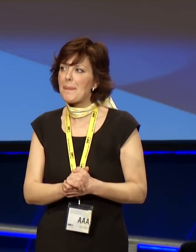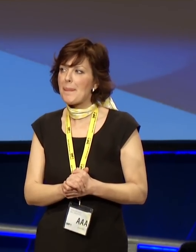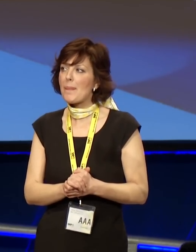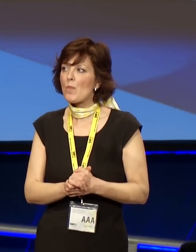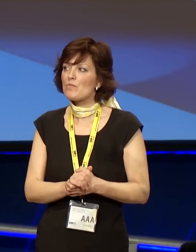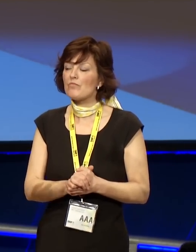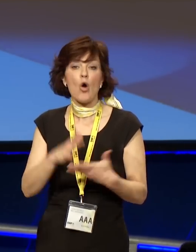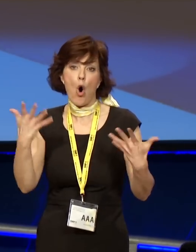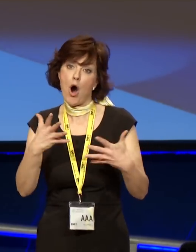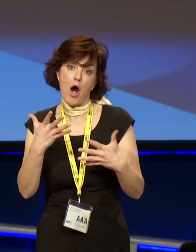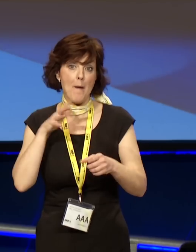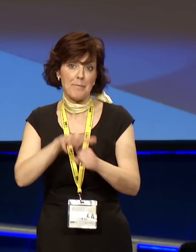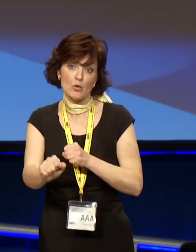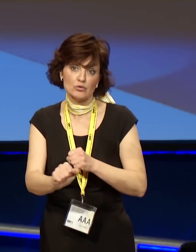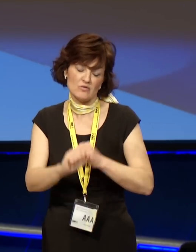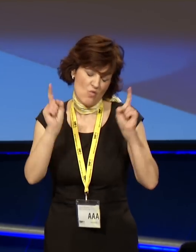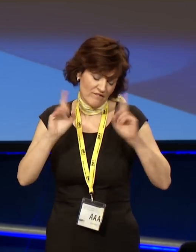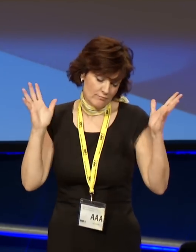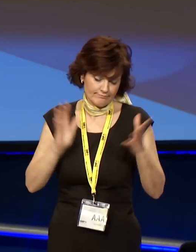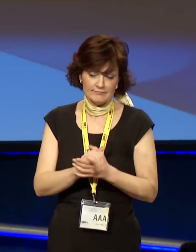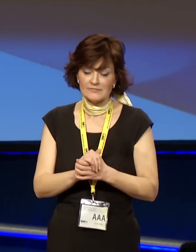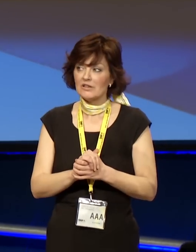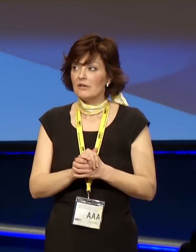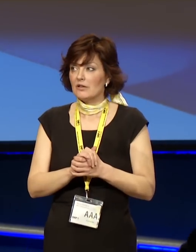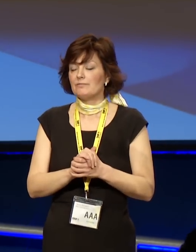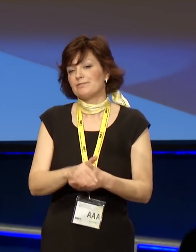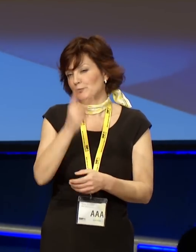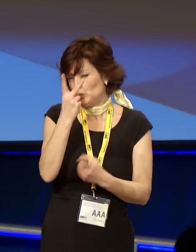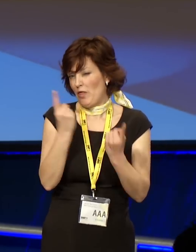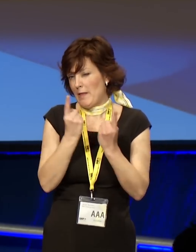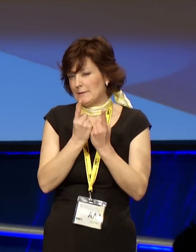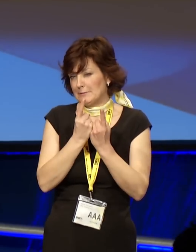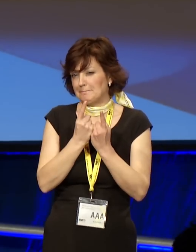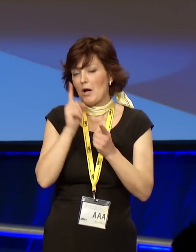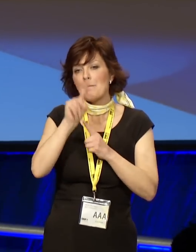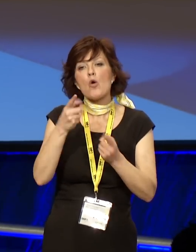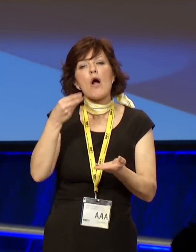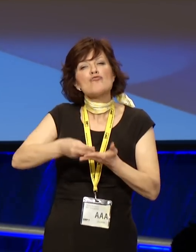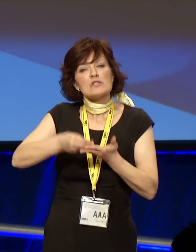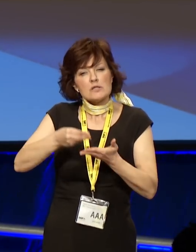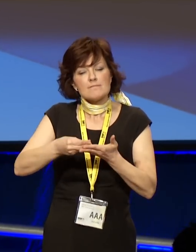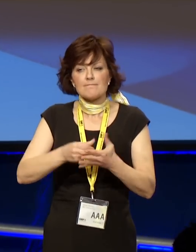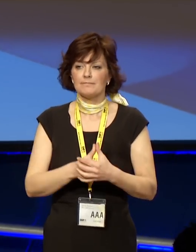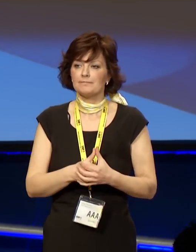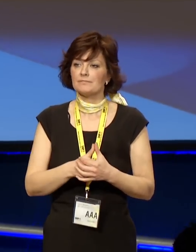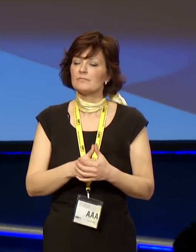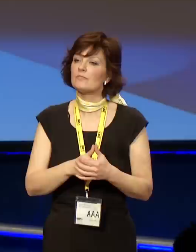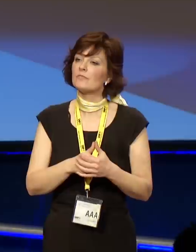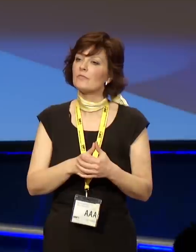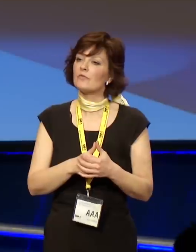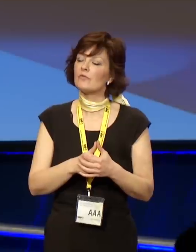Or a pound or whatever, yeah. But the two things about currency. Firstly,